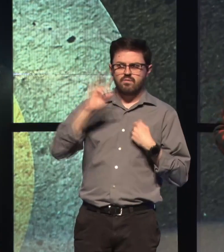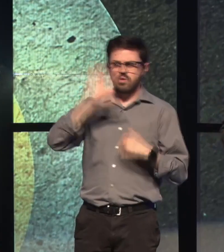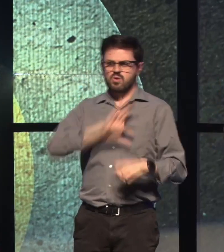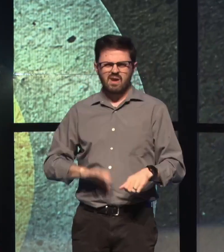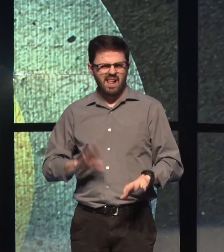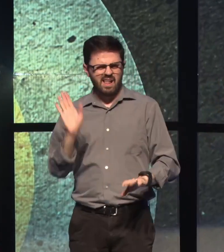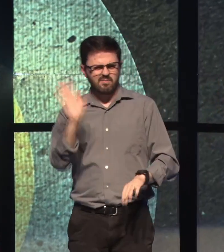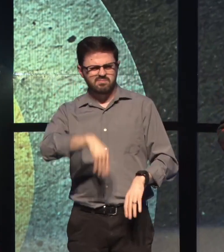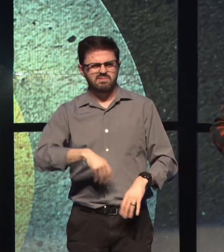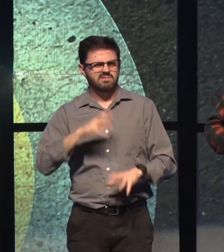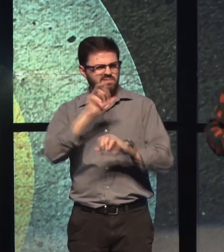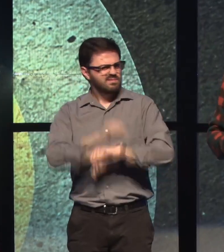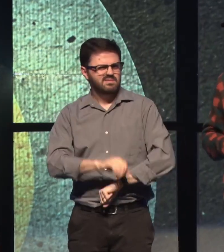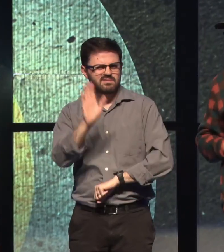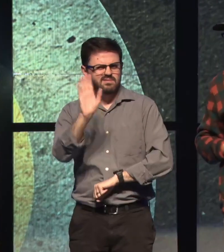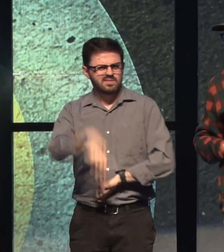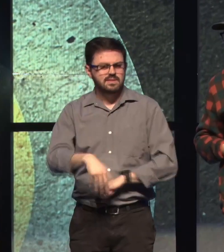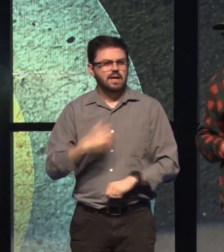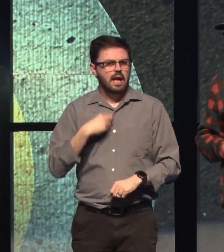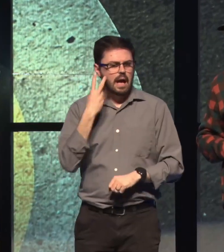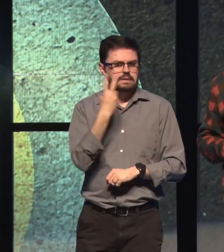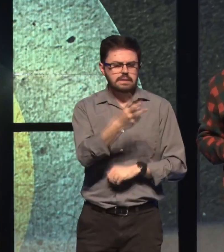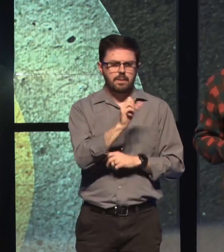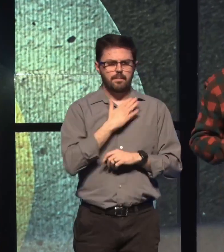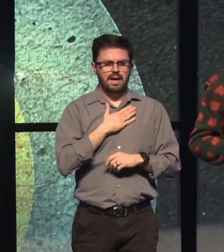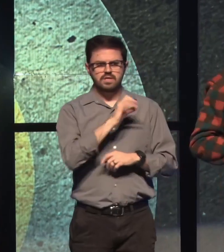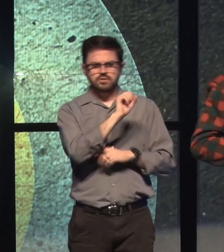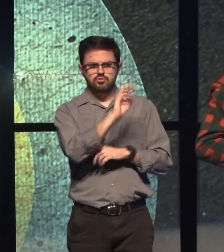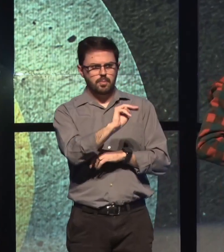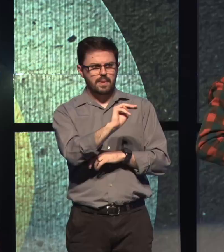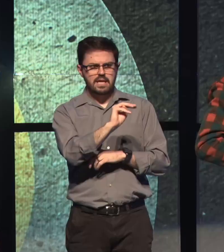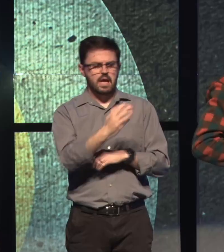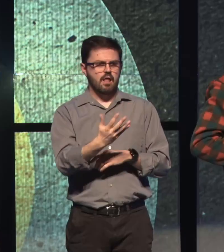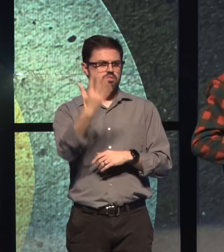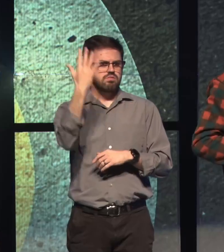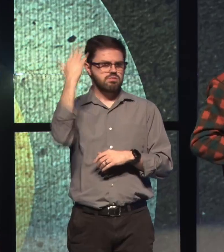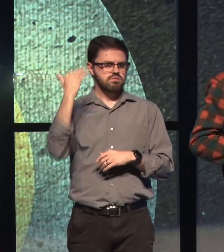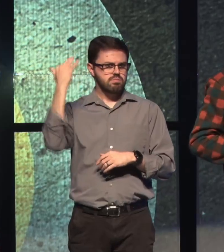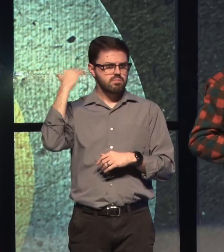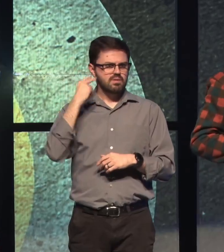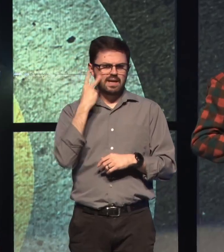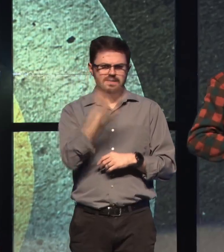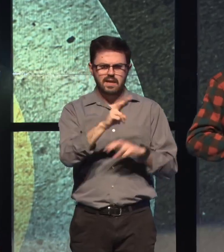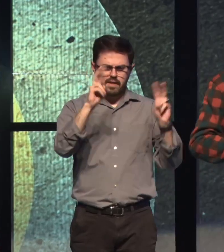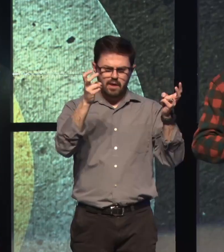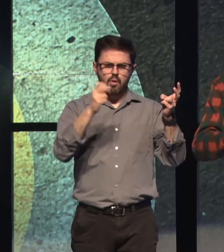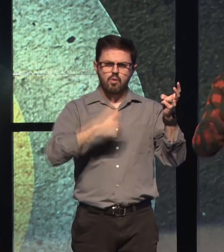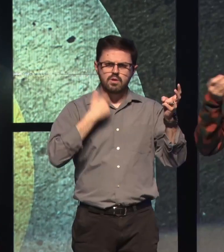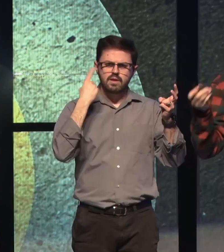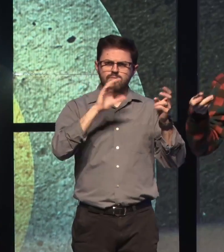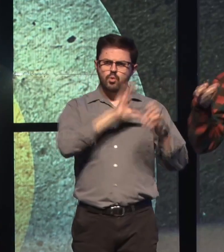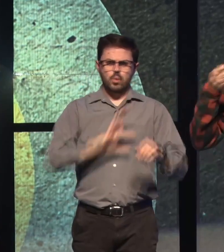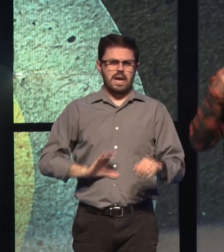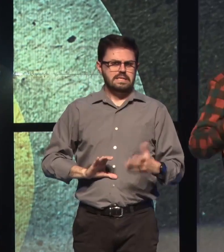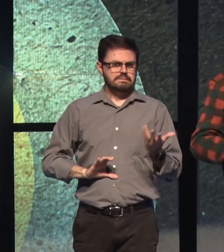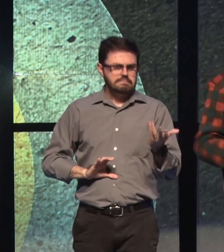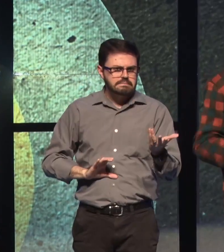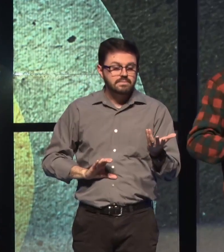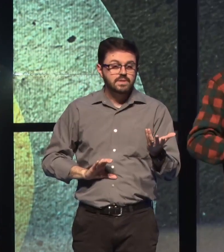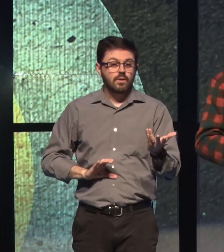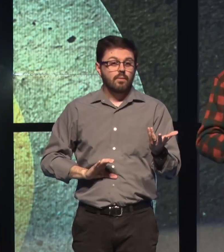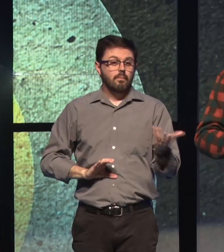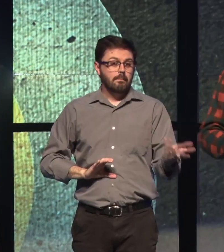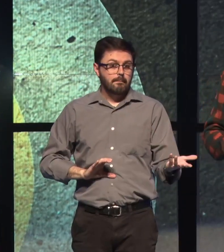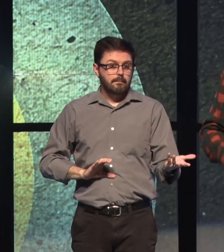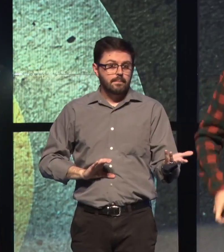news. I saw this in my social media feed days ago, Ryan. Okay, so if I could, I would love to